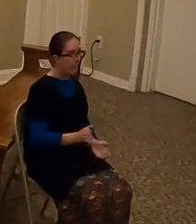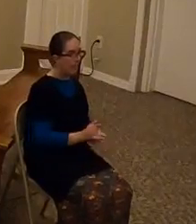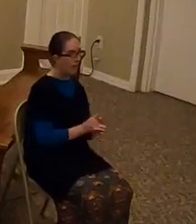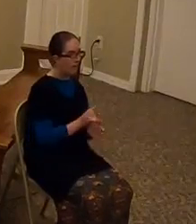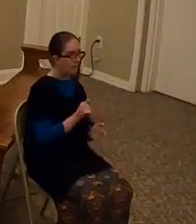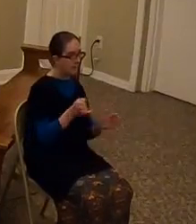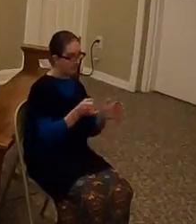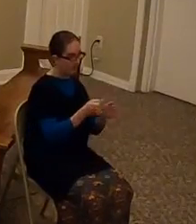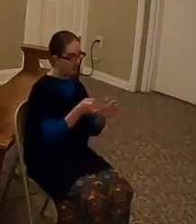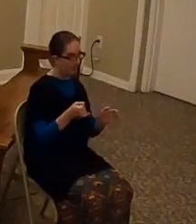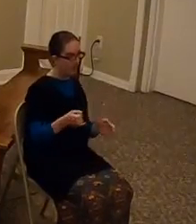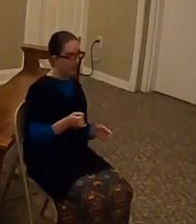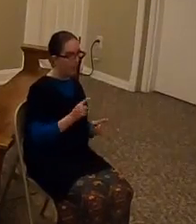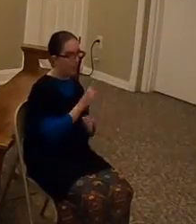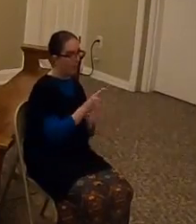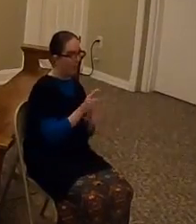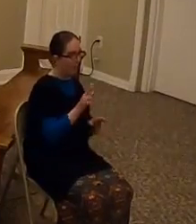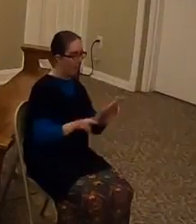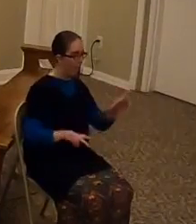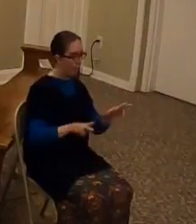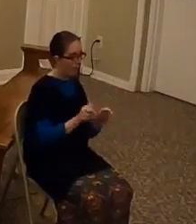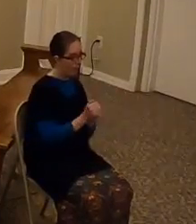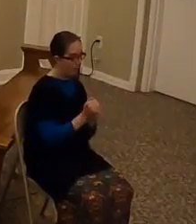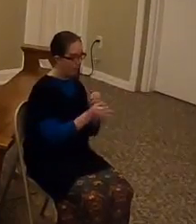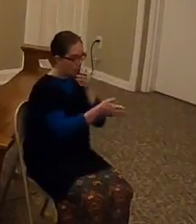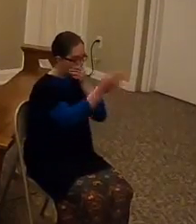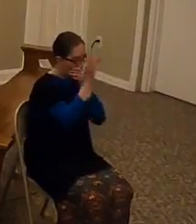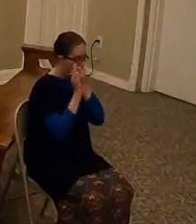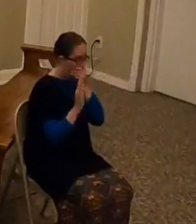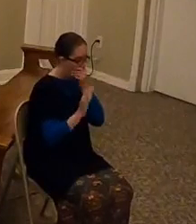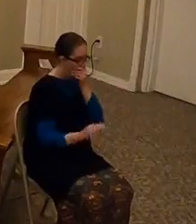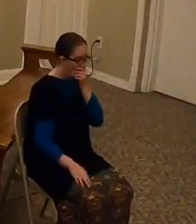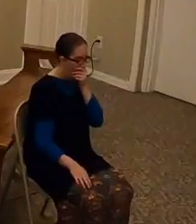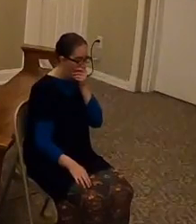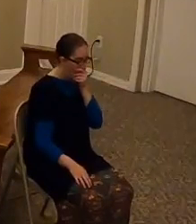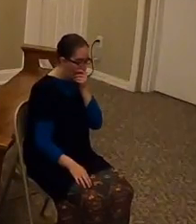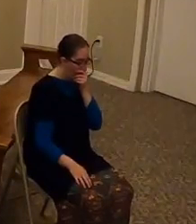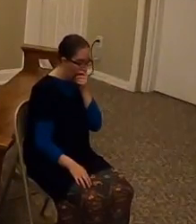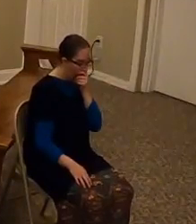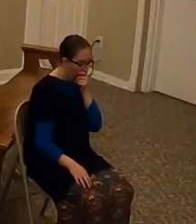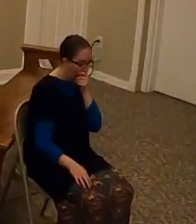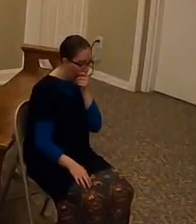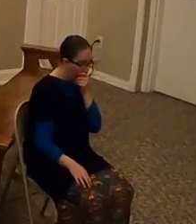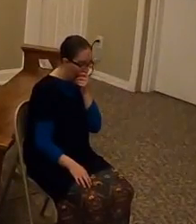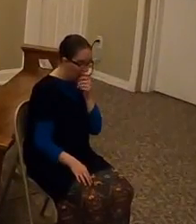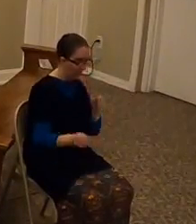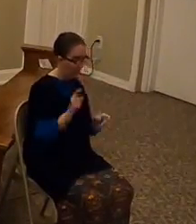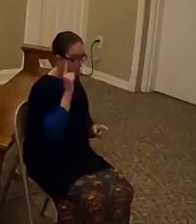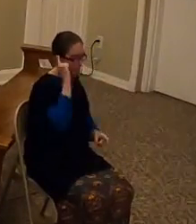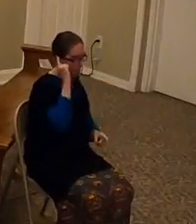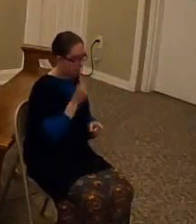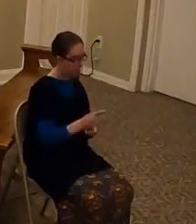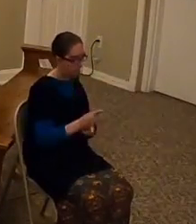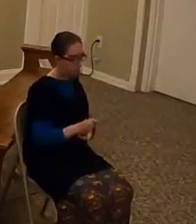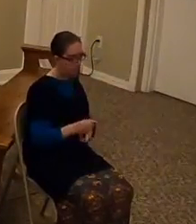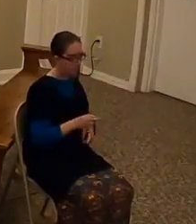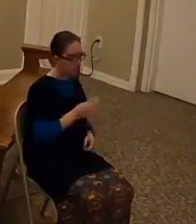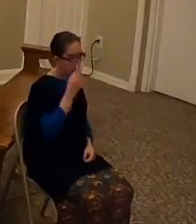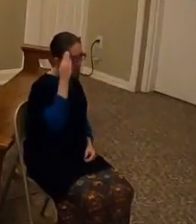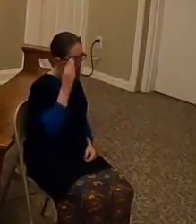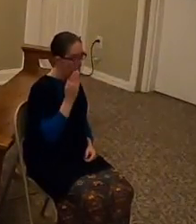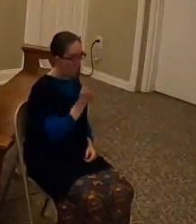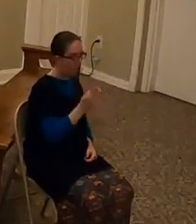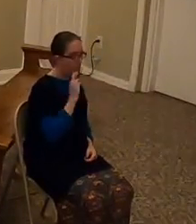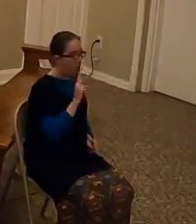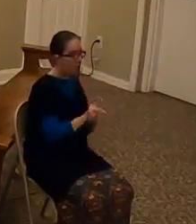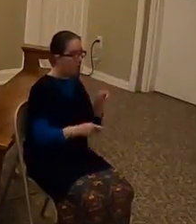deal. Amen. When you are walking with God in righteousness, hello, Now, I know there are people that